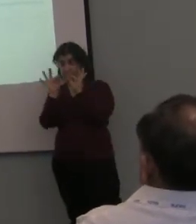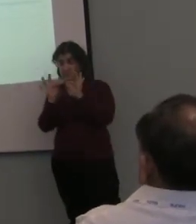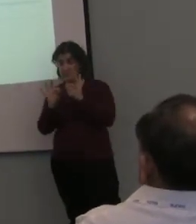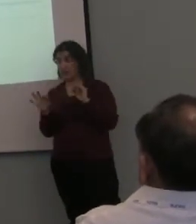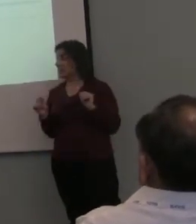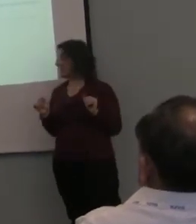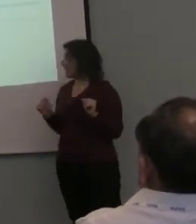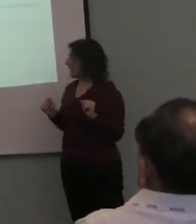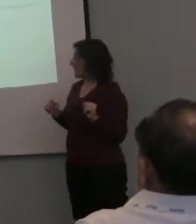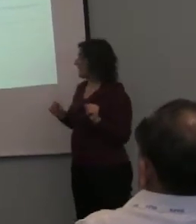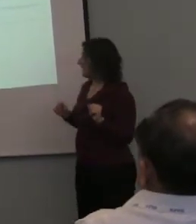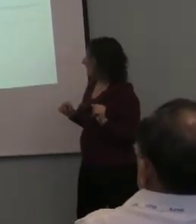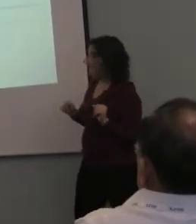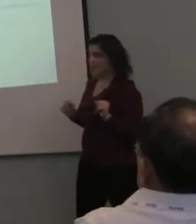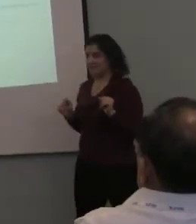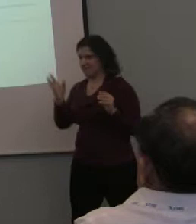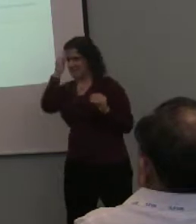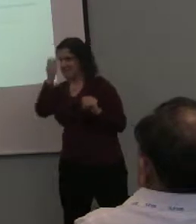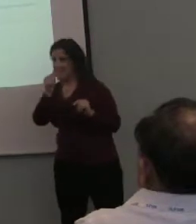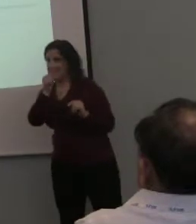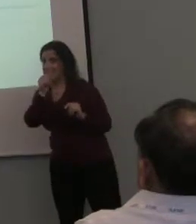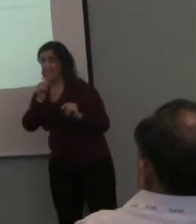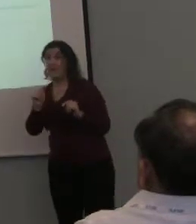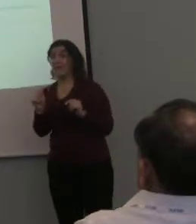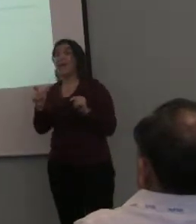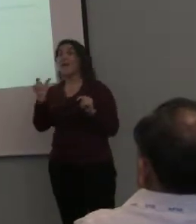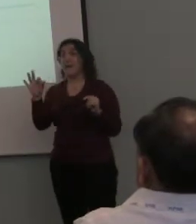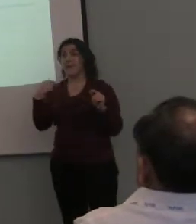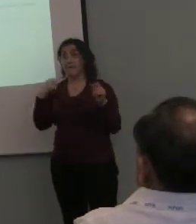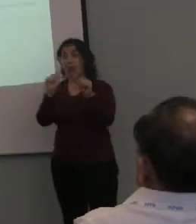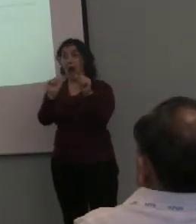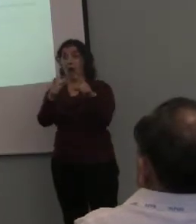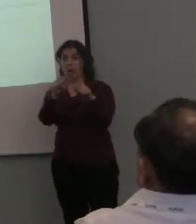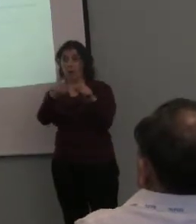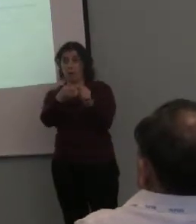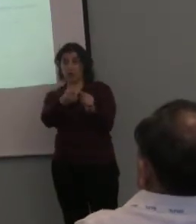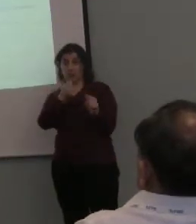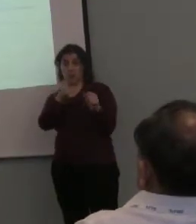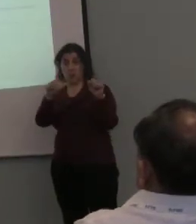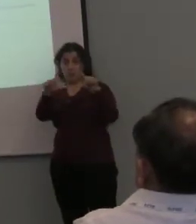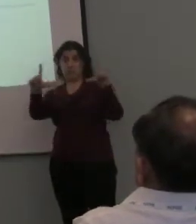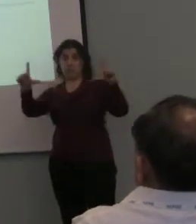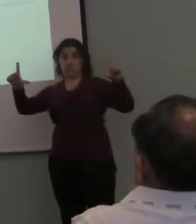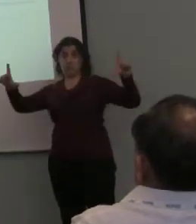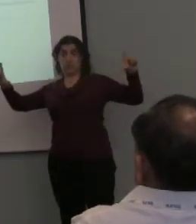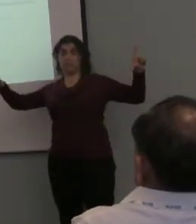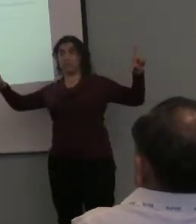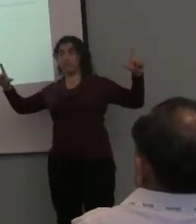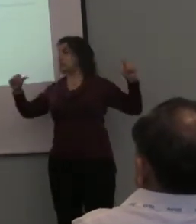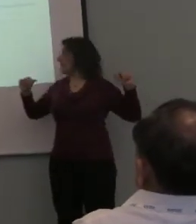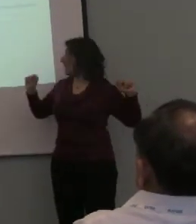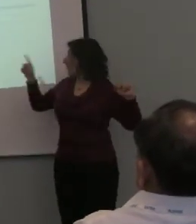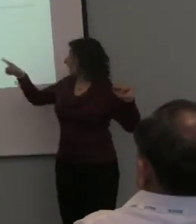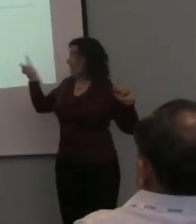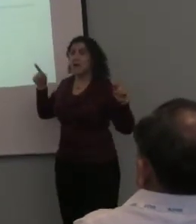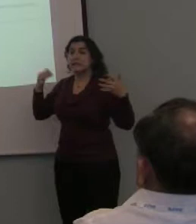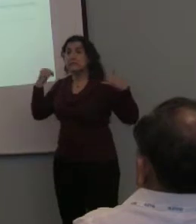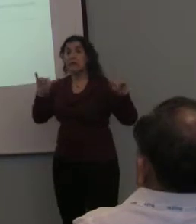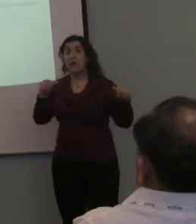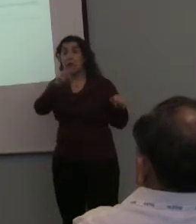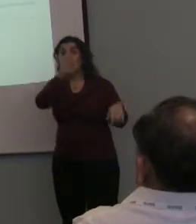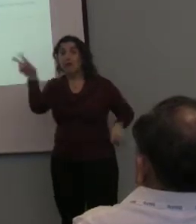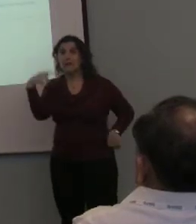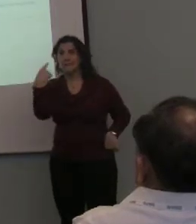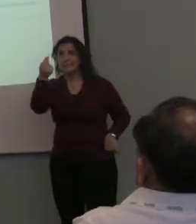I'm going to let you in on a secret. Even if I had made this large enough to read, I wouldn't be able to